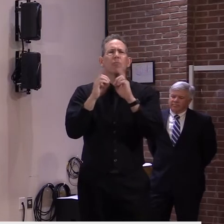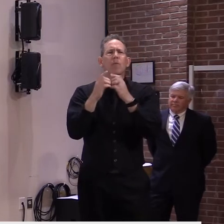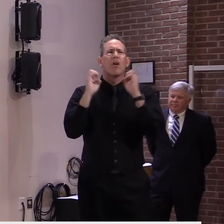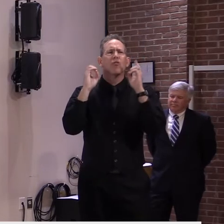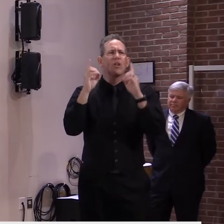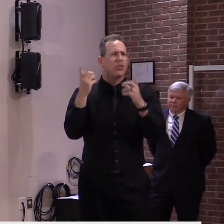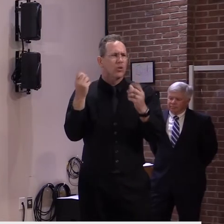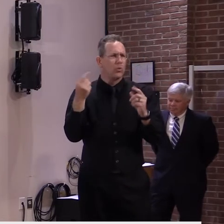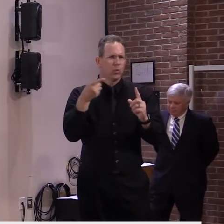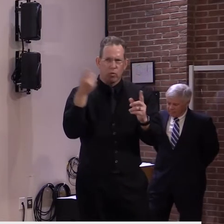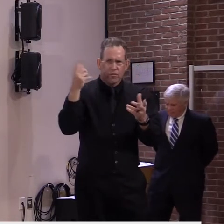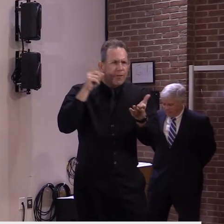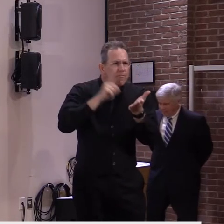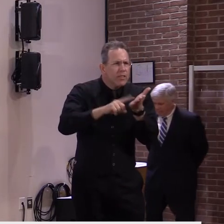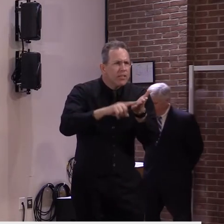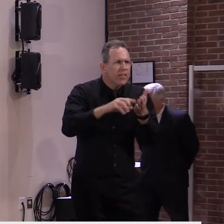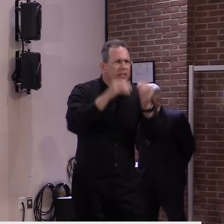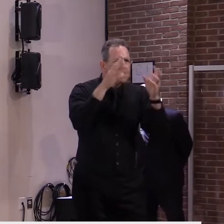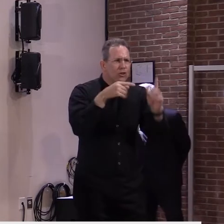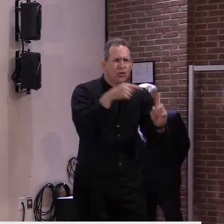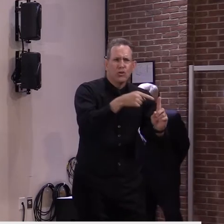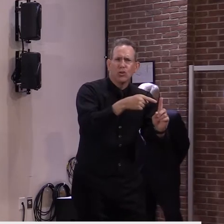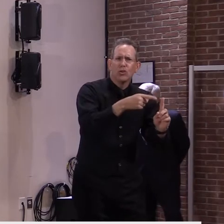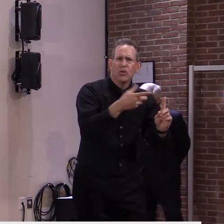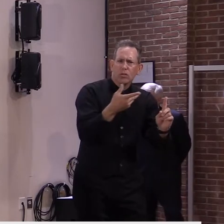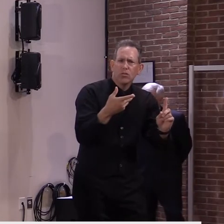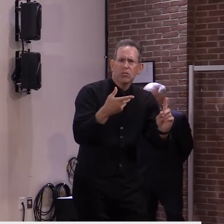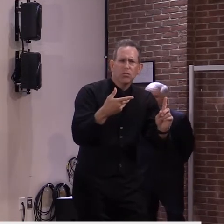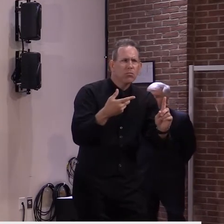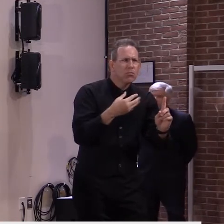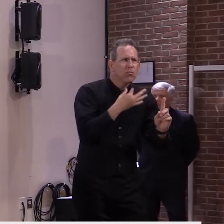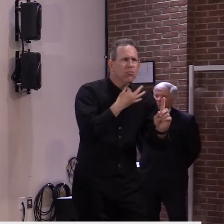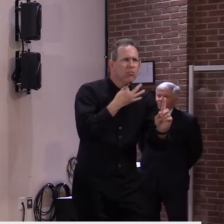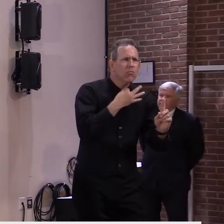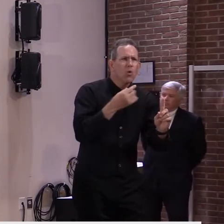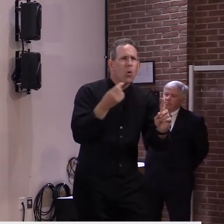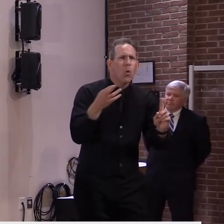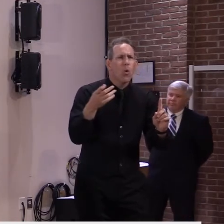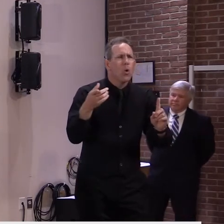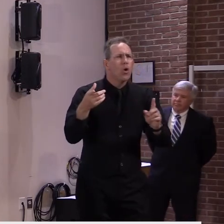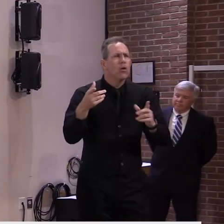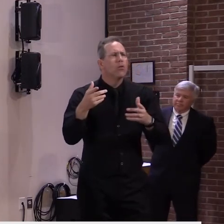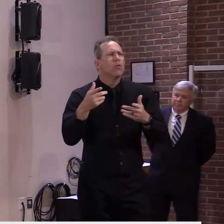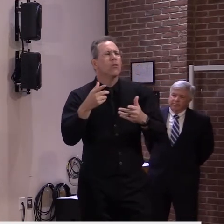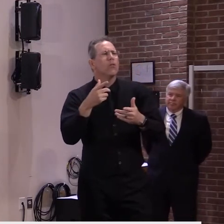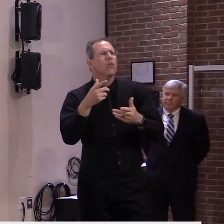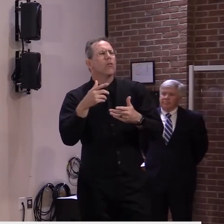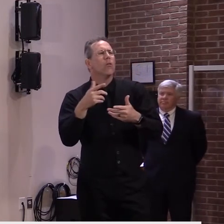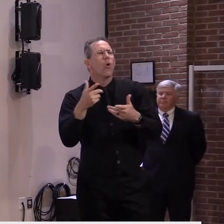into this, investigating it at all on their end, or is it purely law enforcement?